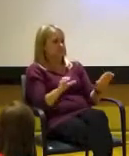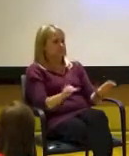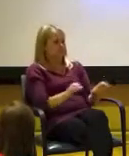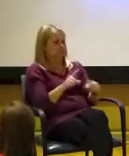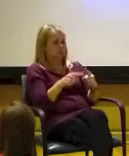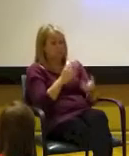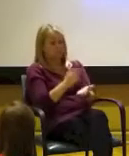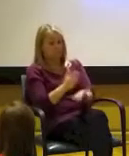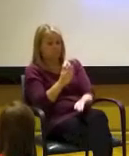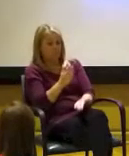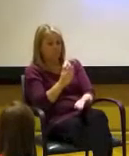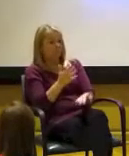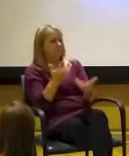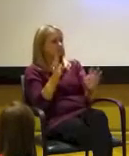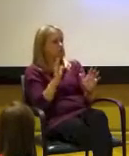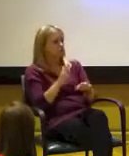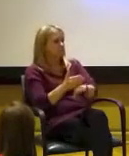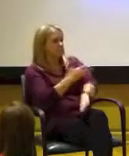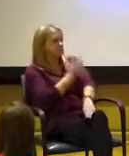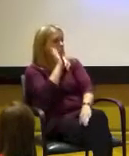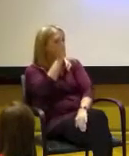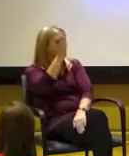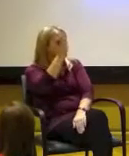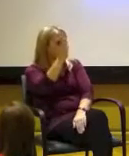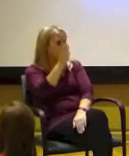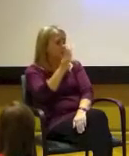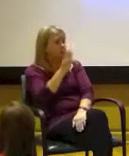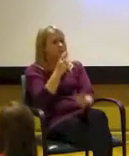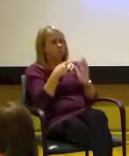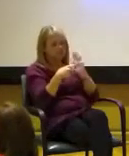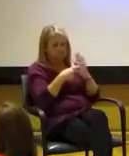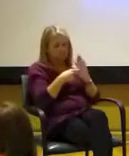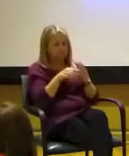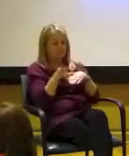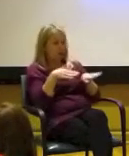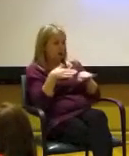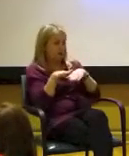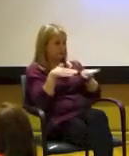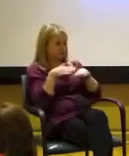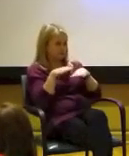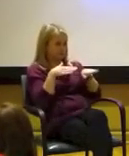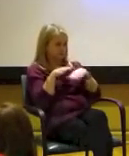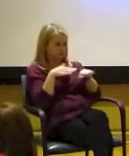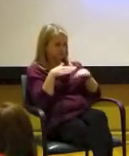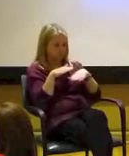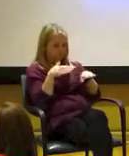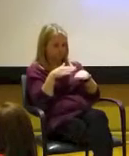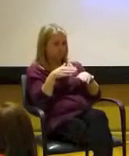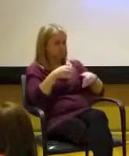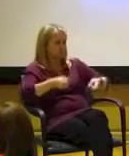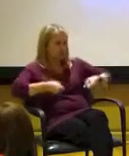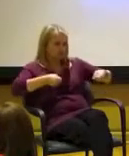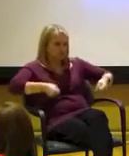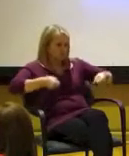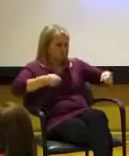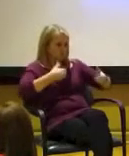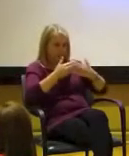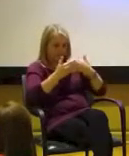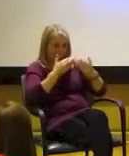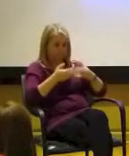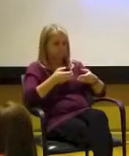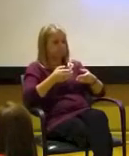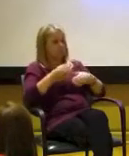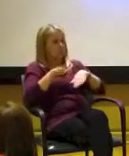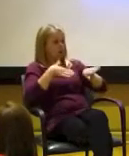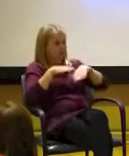as you stop, it gets better. So let's say you're able to walk. You're using your crutches or whatever,